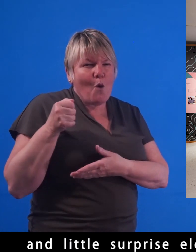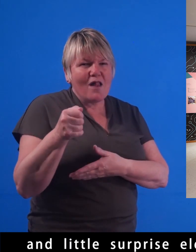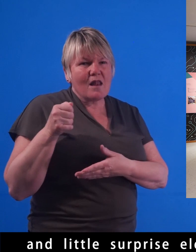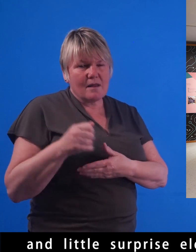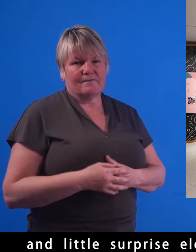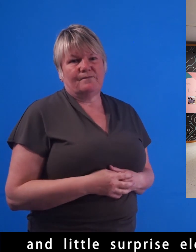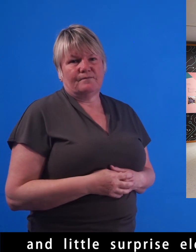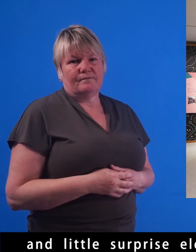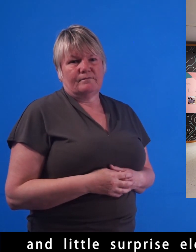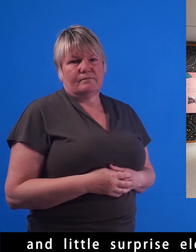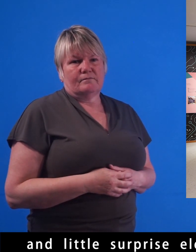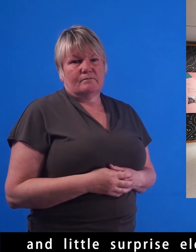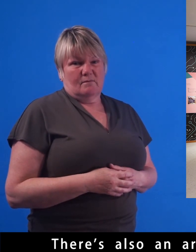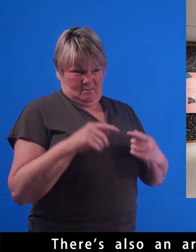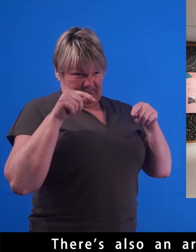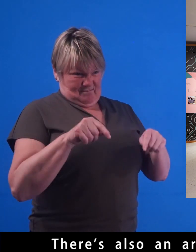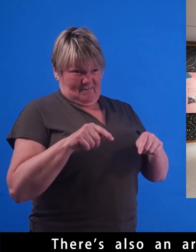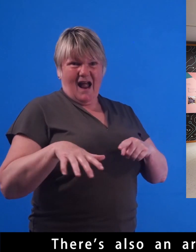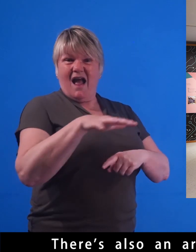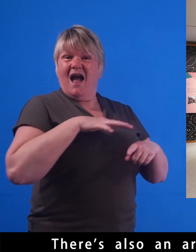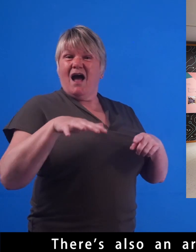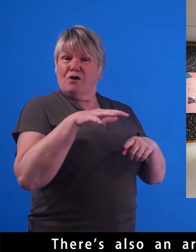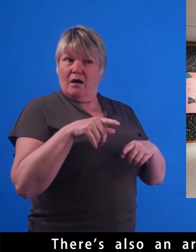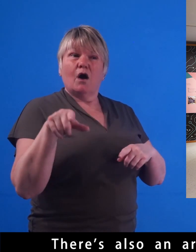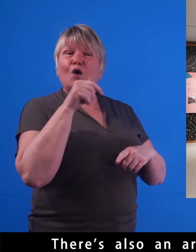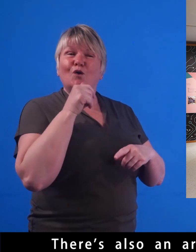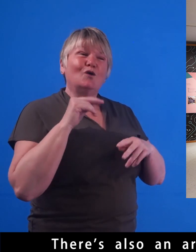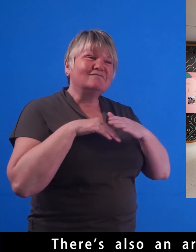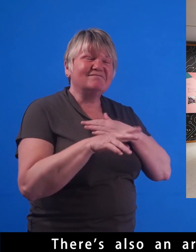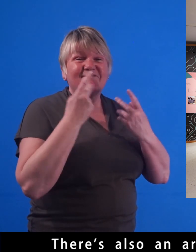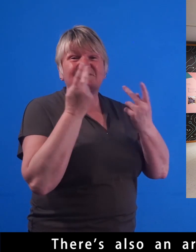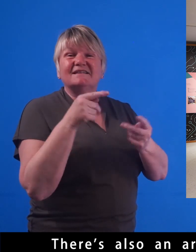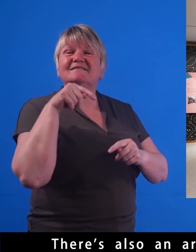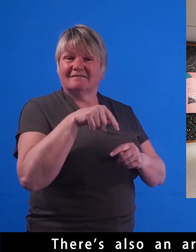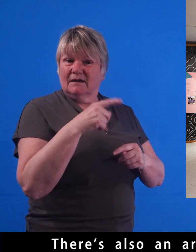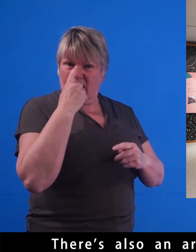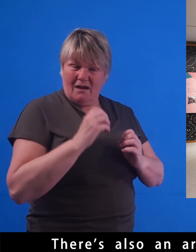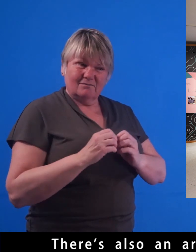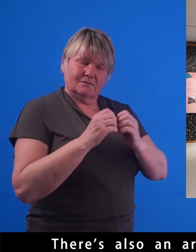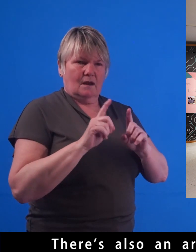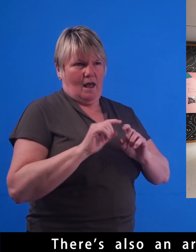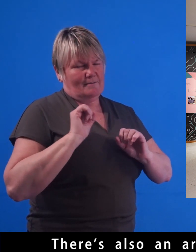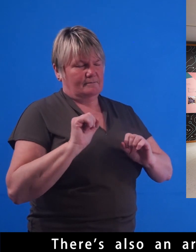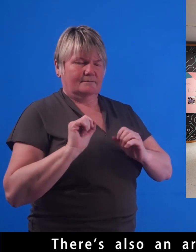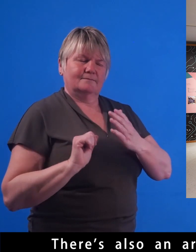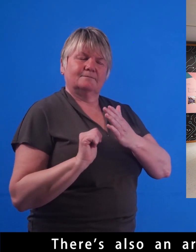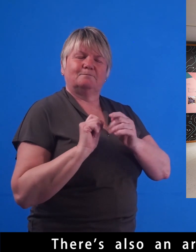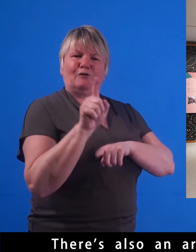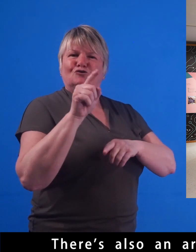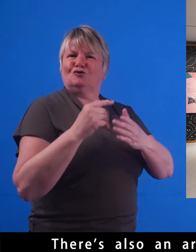the tiny doors. There's also an area where visitors can create a masterpiece with magnetic